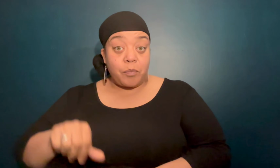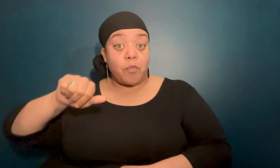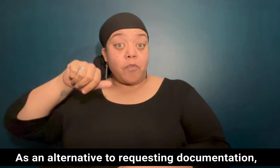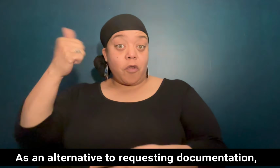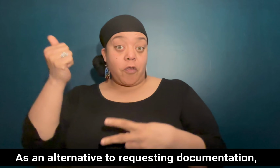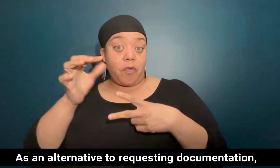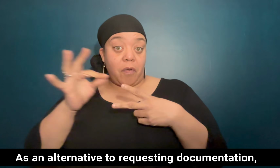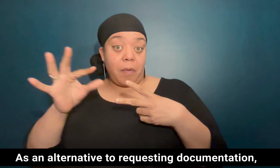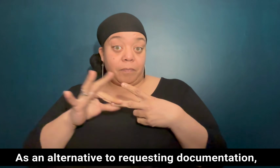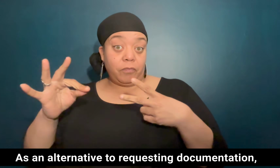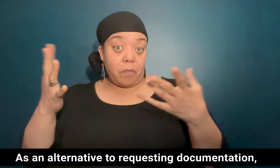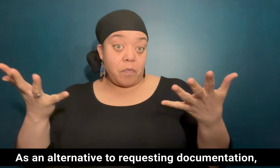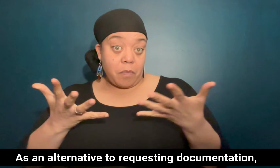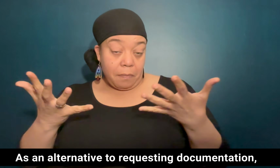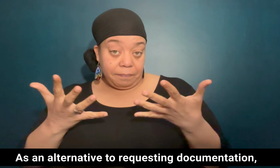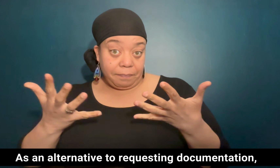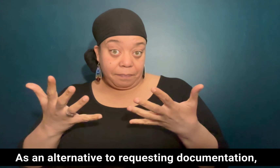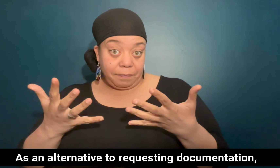As an alternative to requesting documentation,